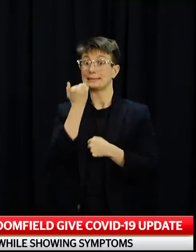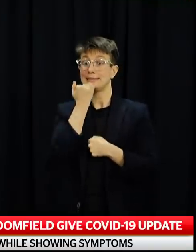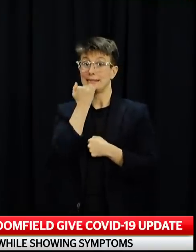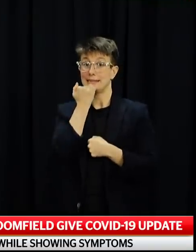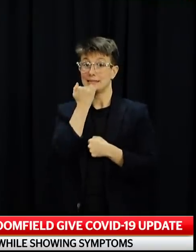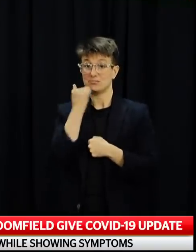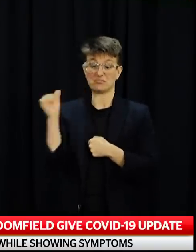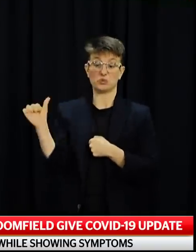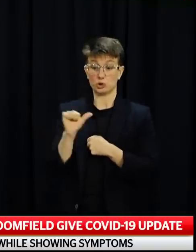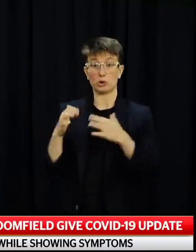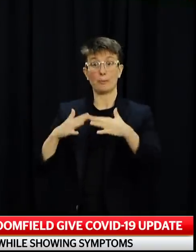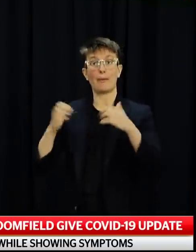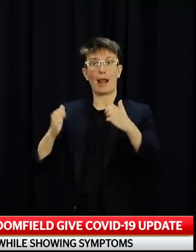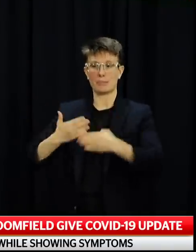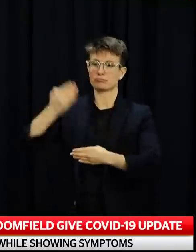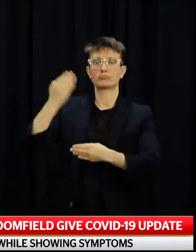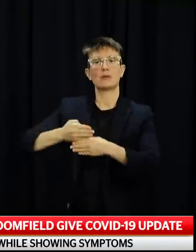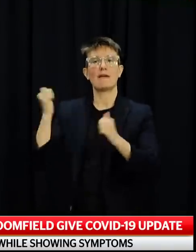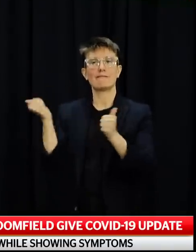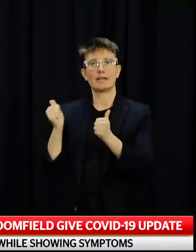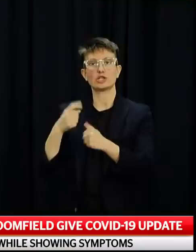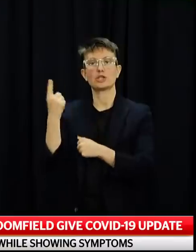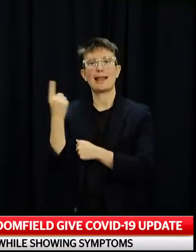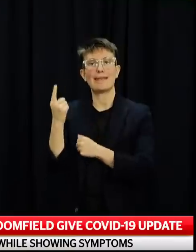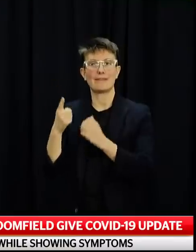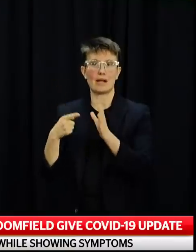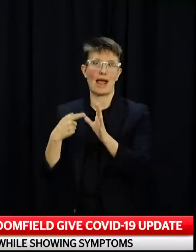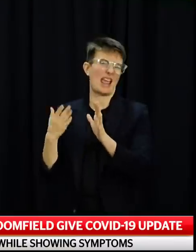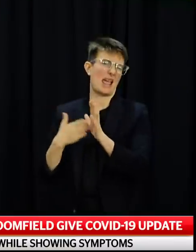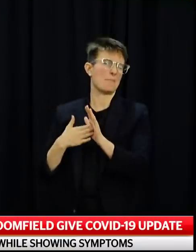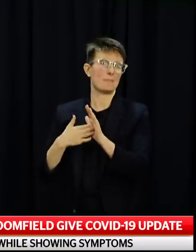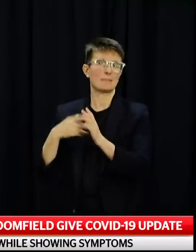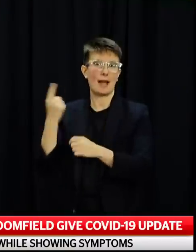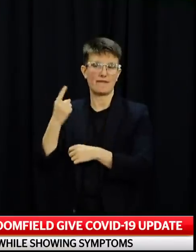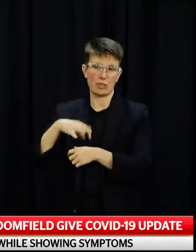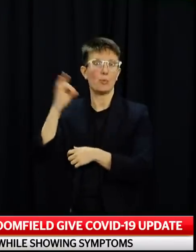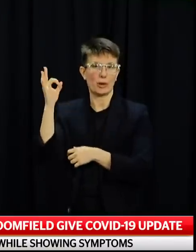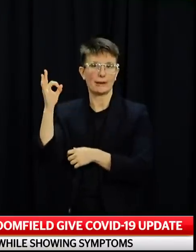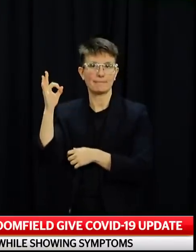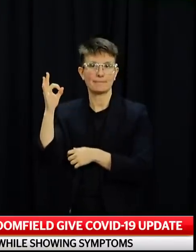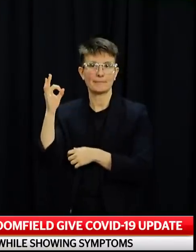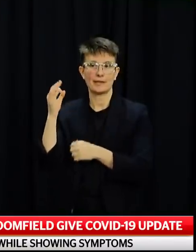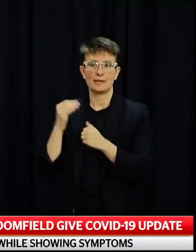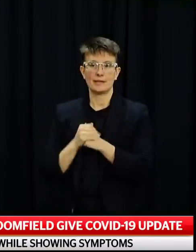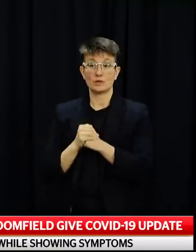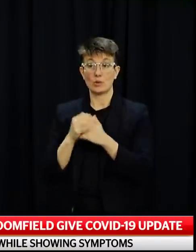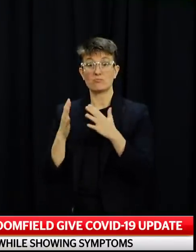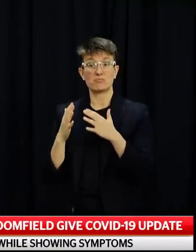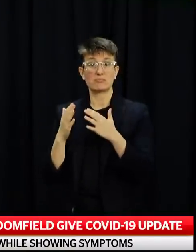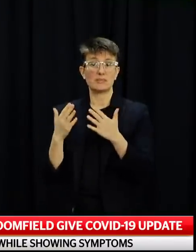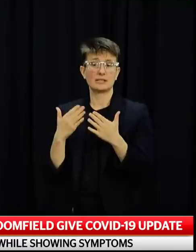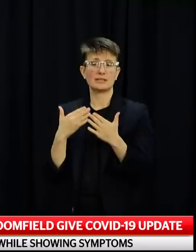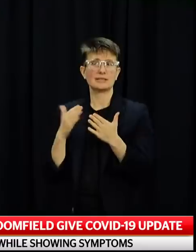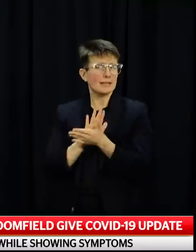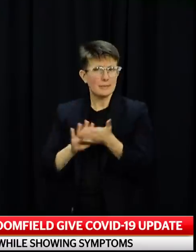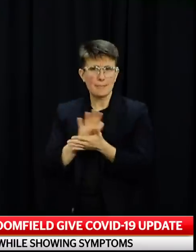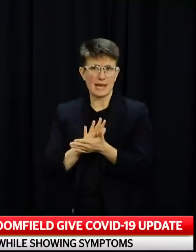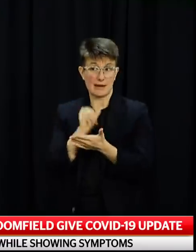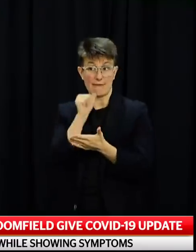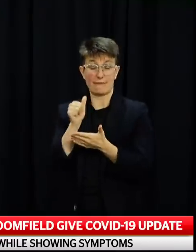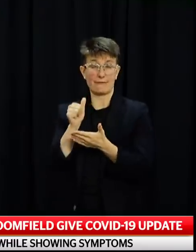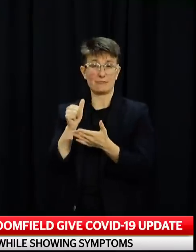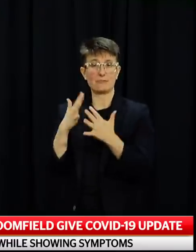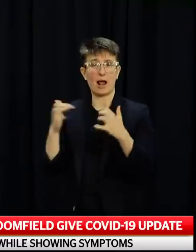a.m. Now, essentially what that doesn't stop the government from being able to make decisions.